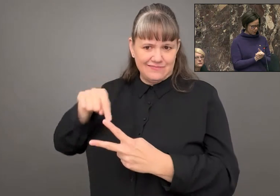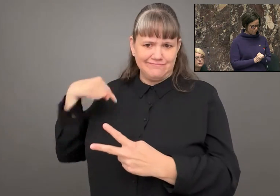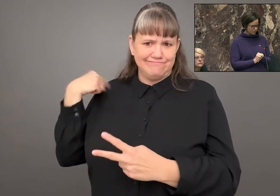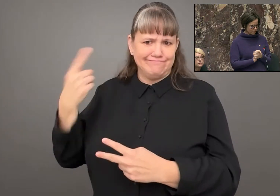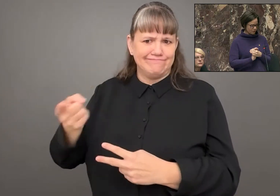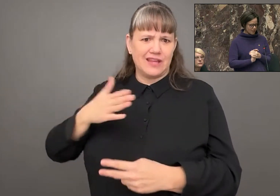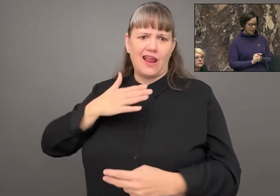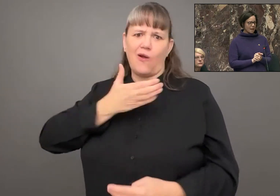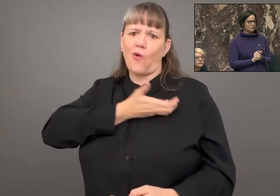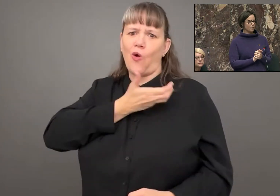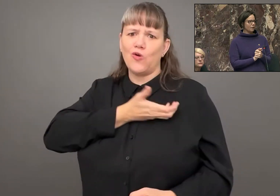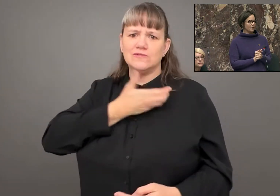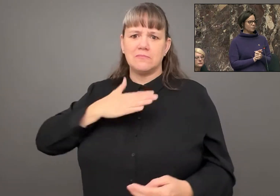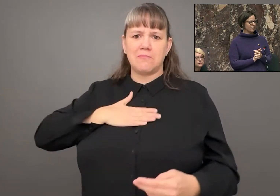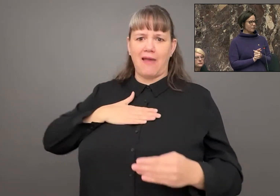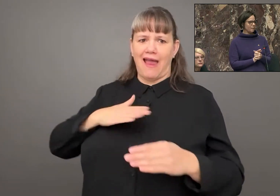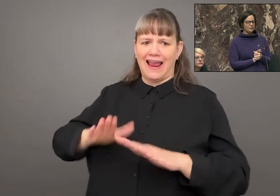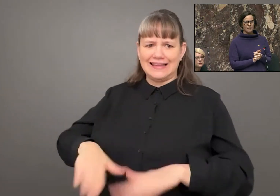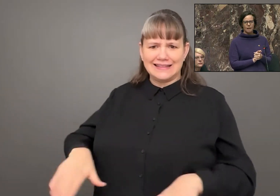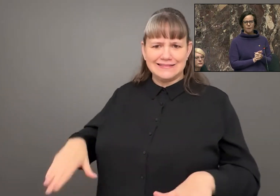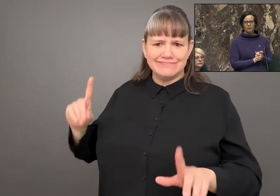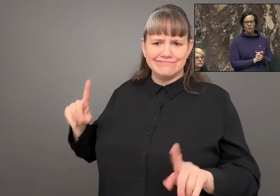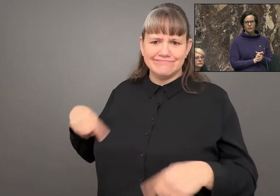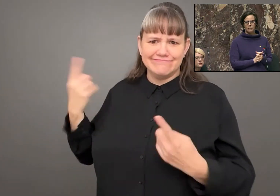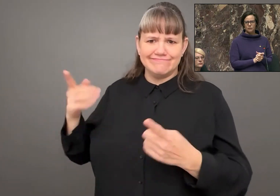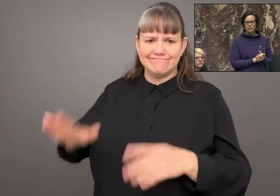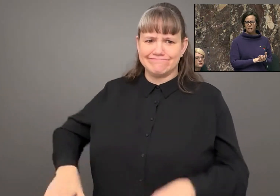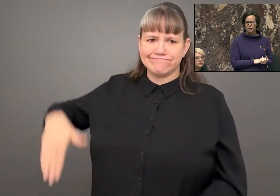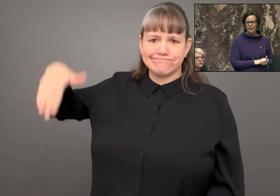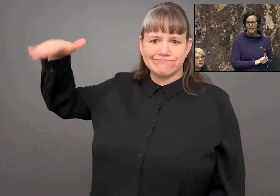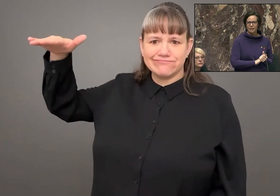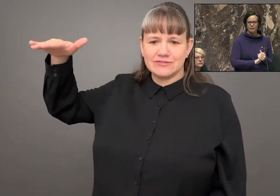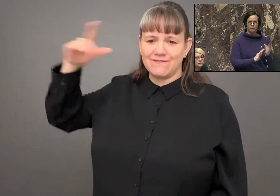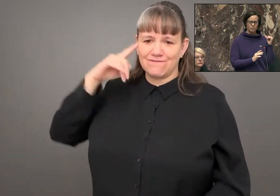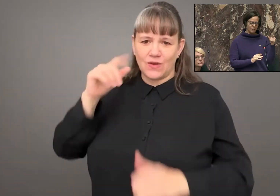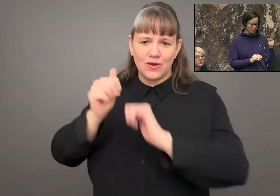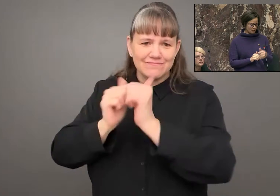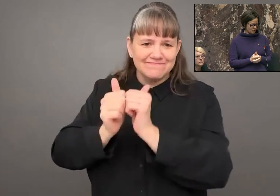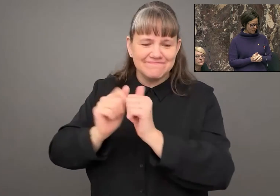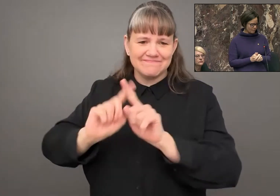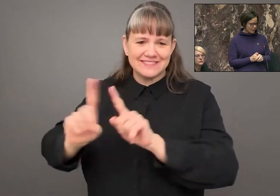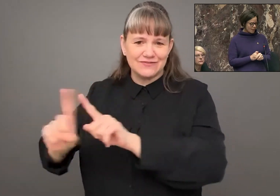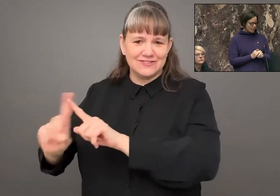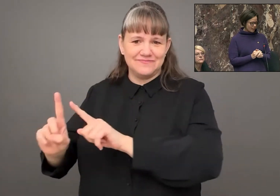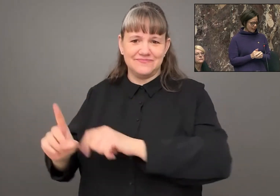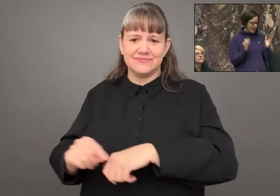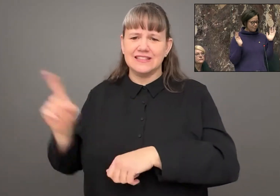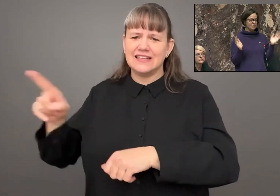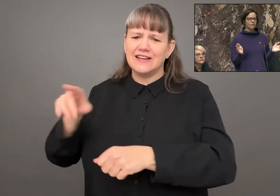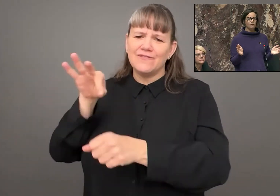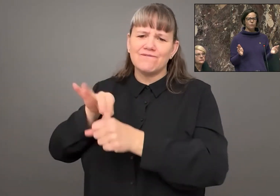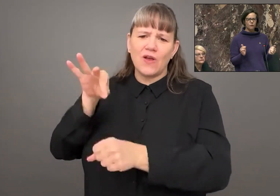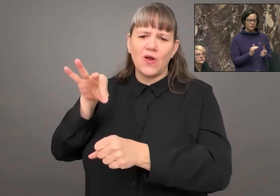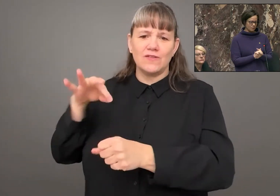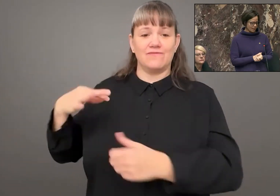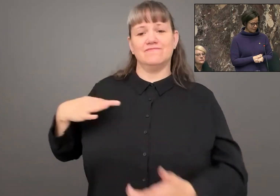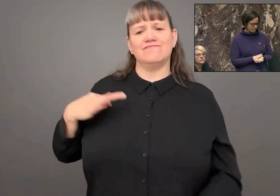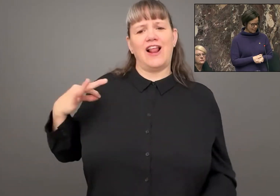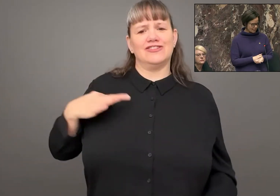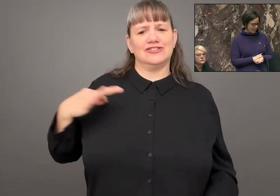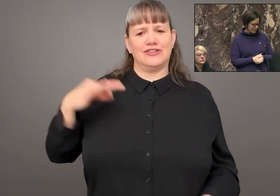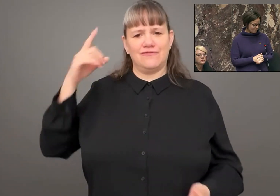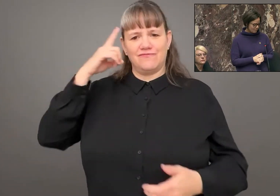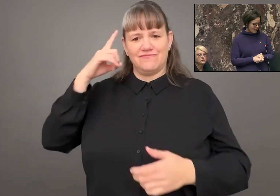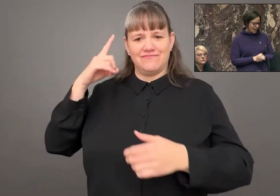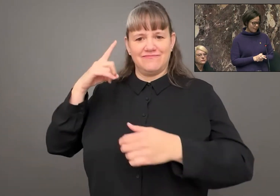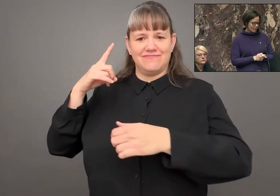their sporting careers, as well as one of the best campaign volunteers. I didn't know he had it in him, but boy, did he show up. Happy 74th to my